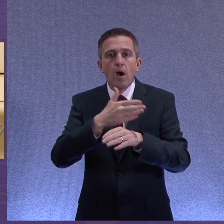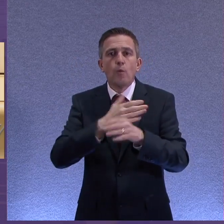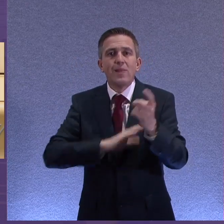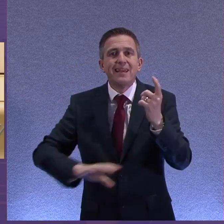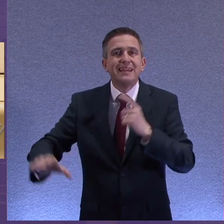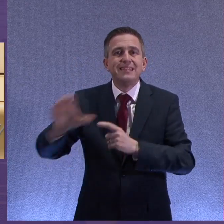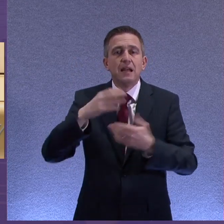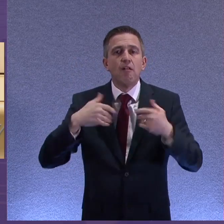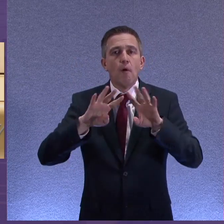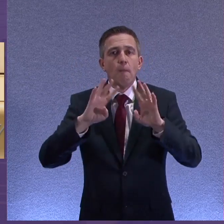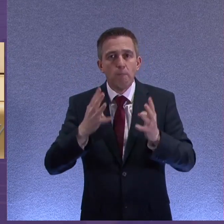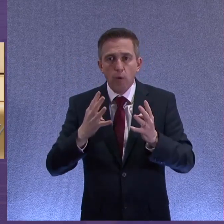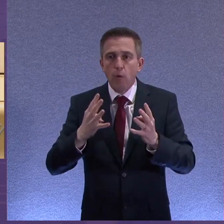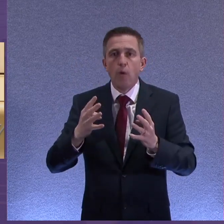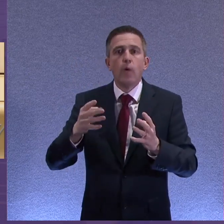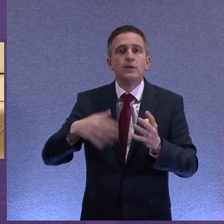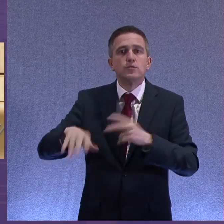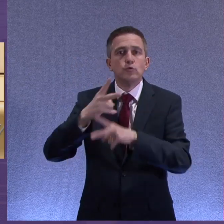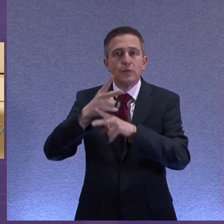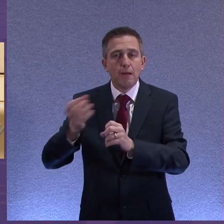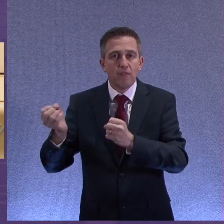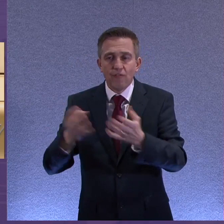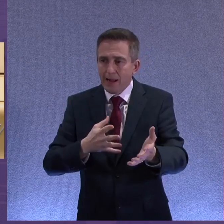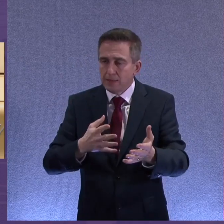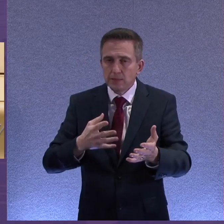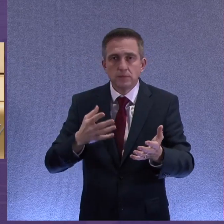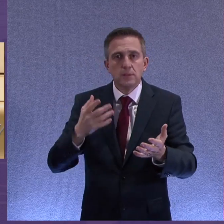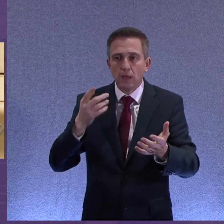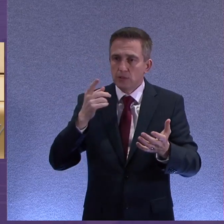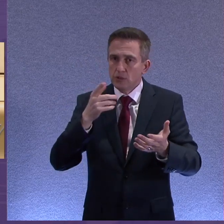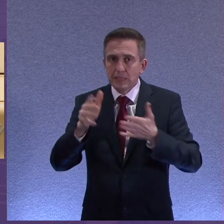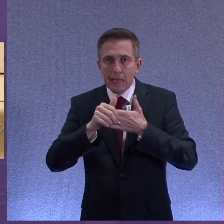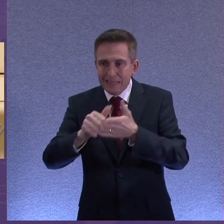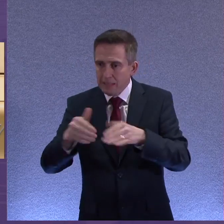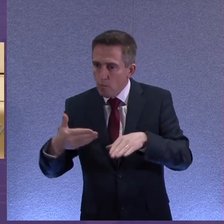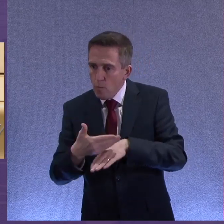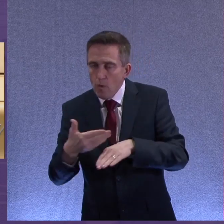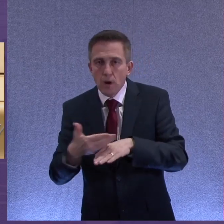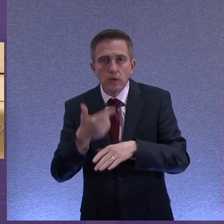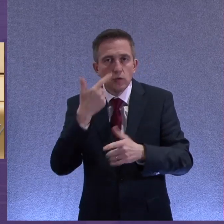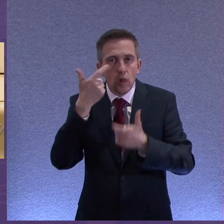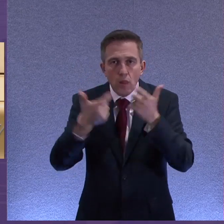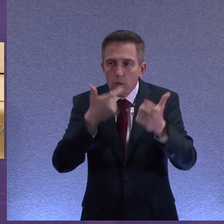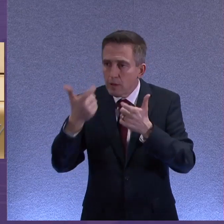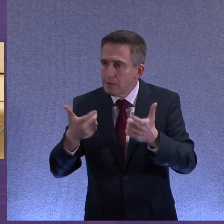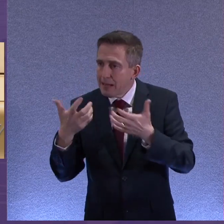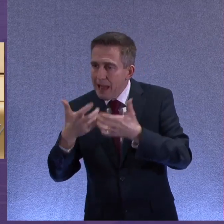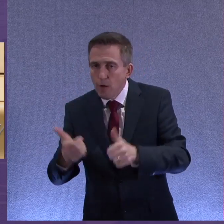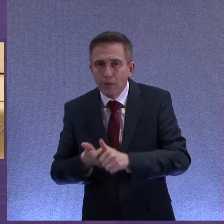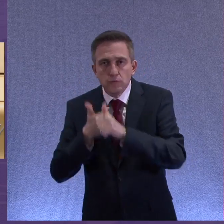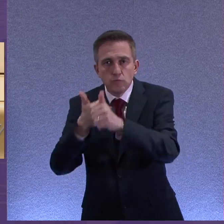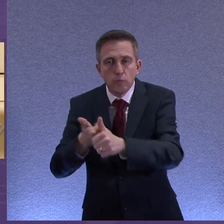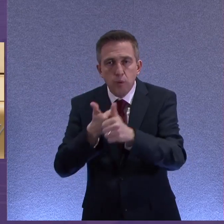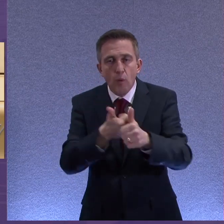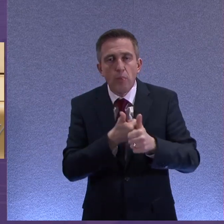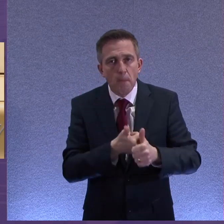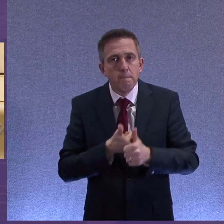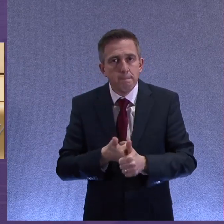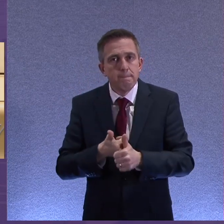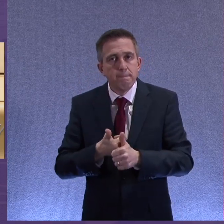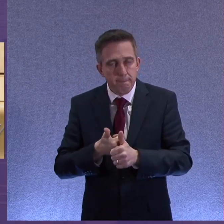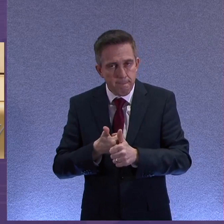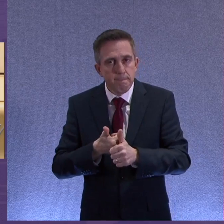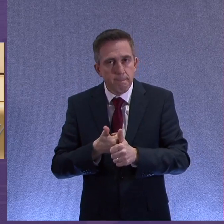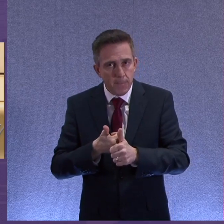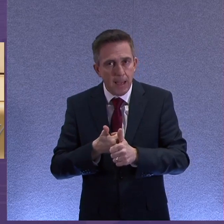to local authorities and social care providers to look at what more, in addition to what they are doing, what more we can